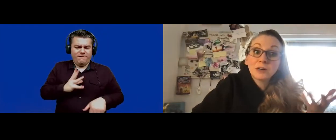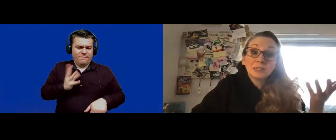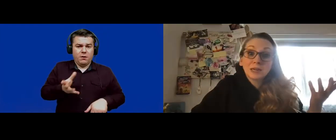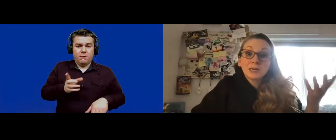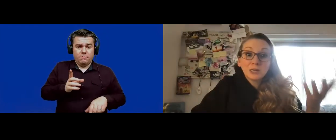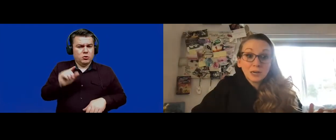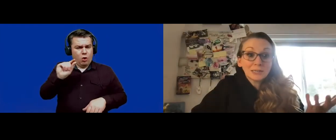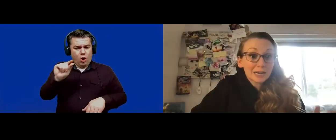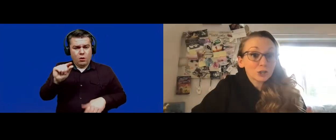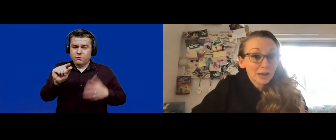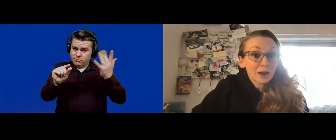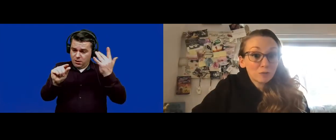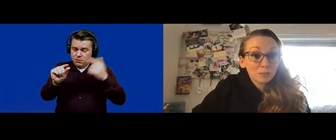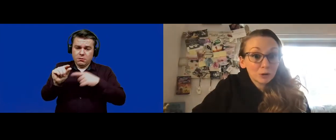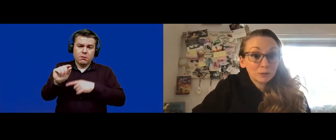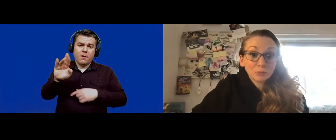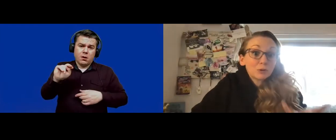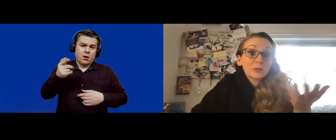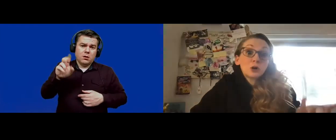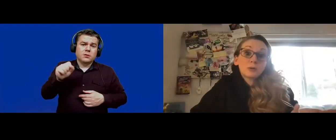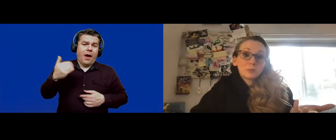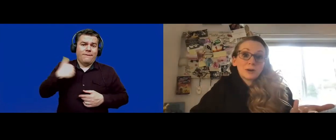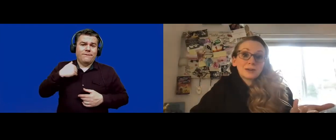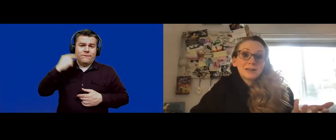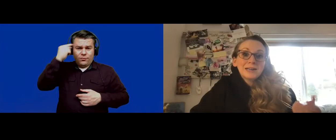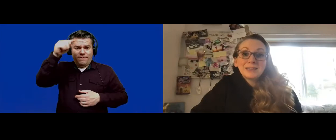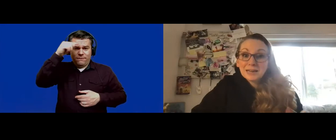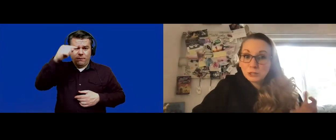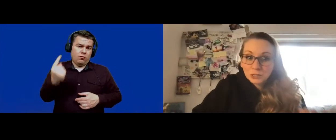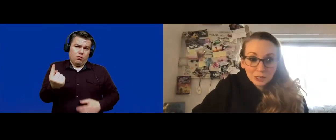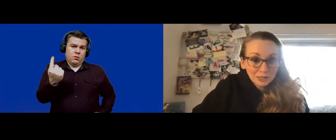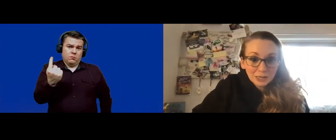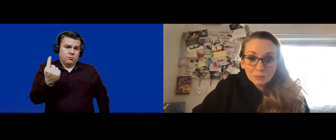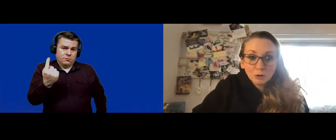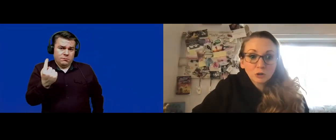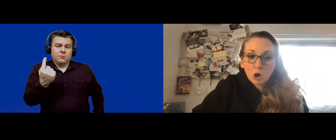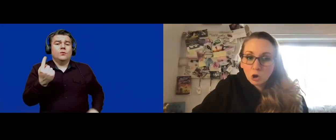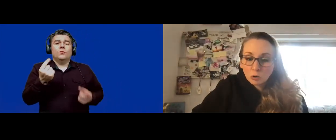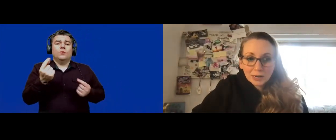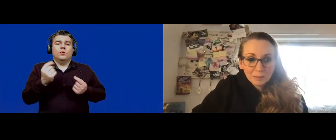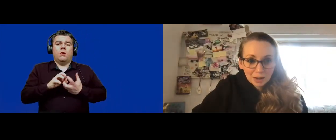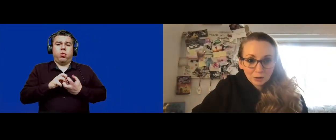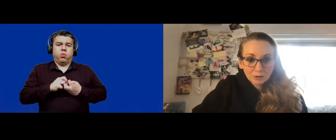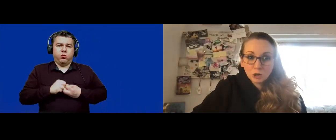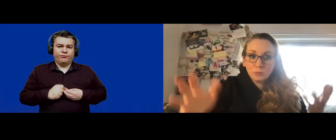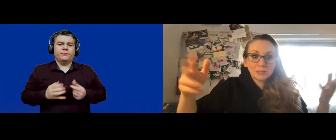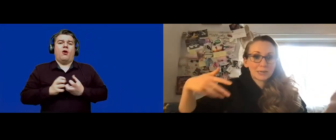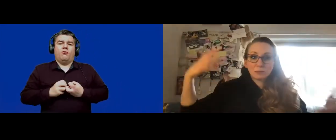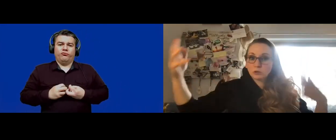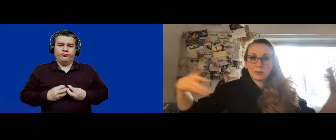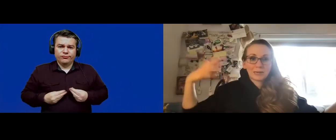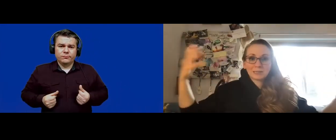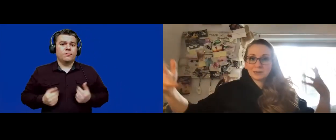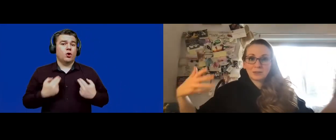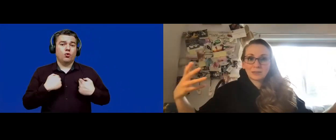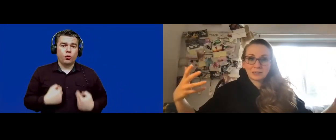Because fungus does actually have one purpose, but really only one. And that is to decompose all organic matter, humans,